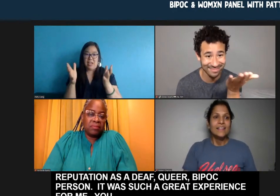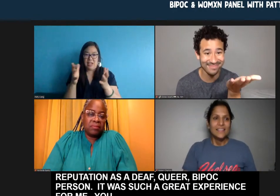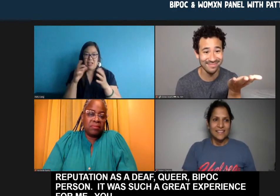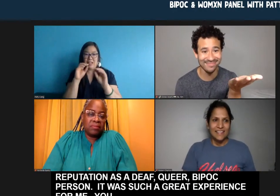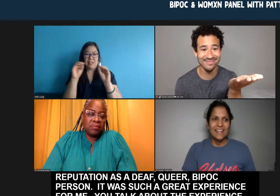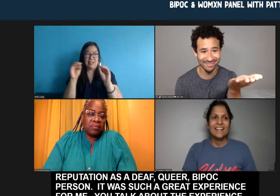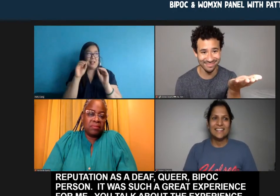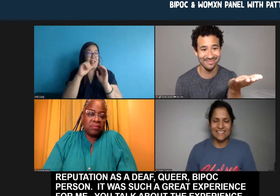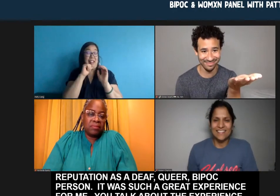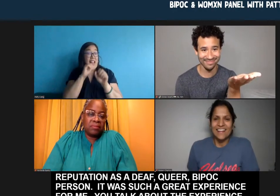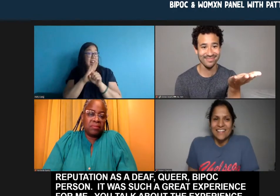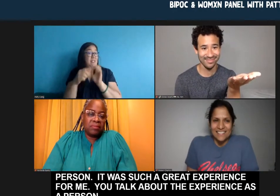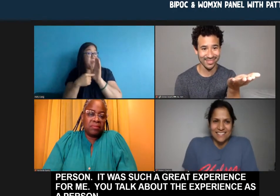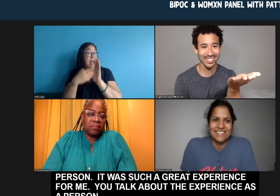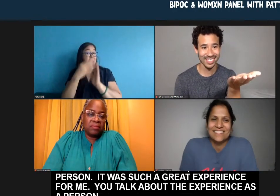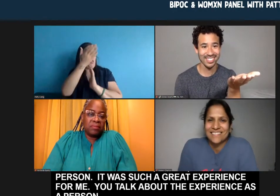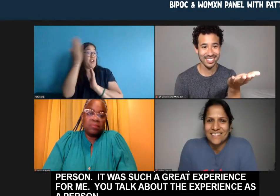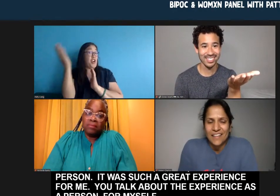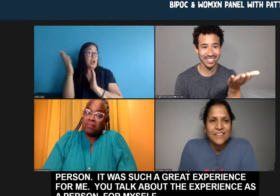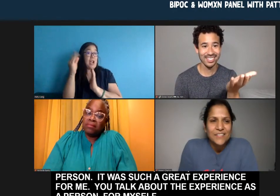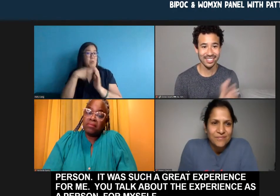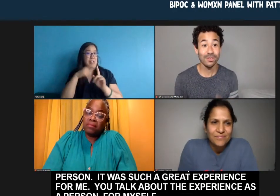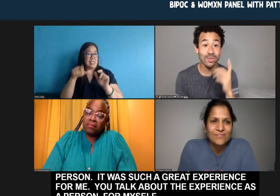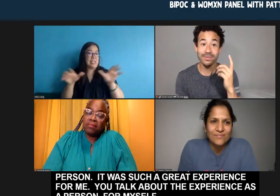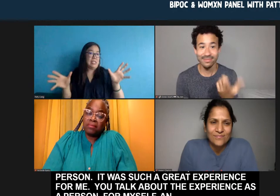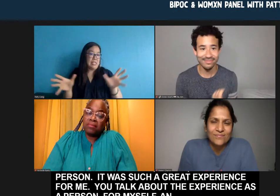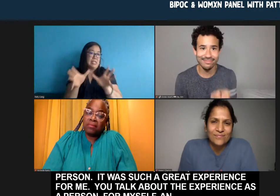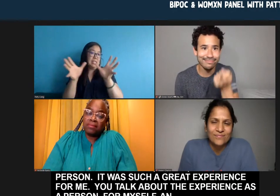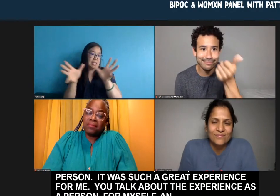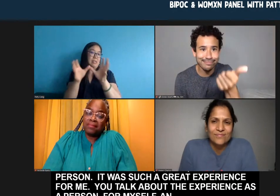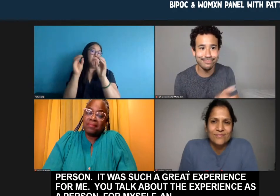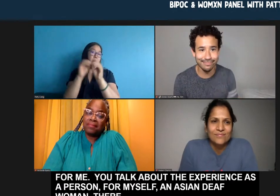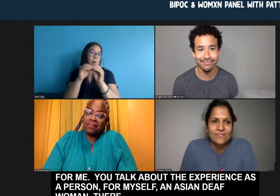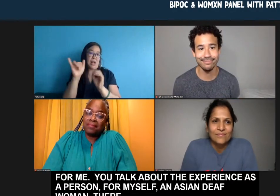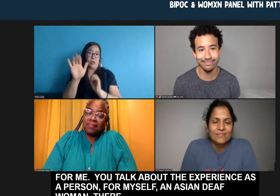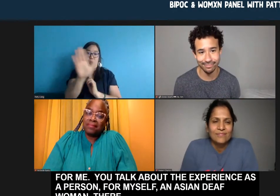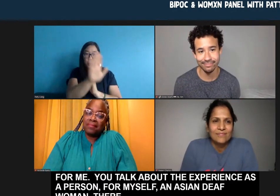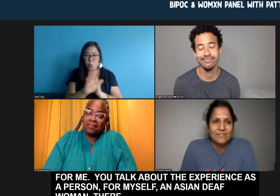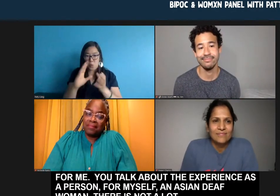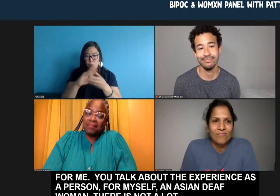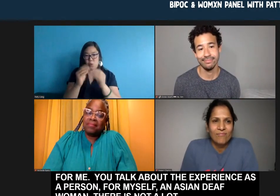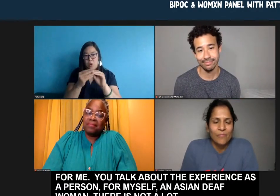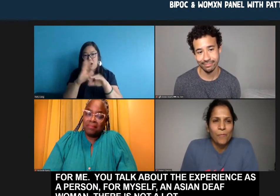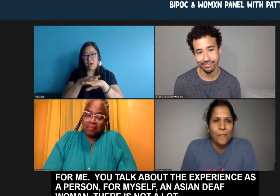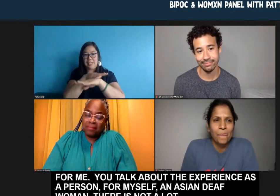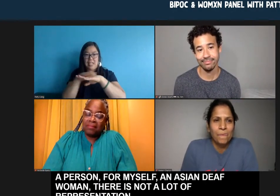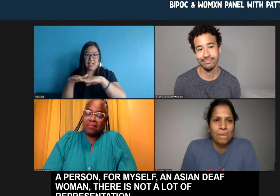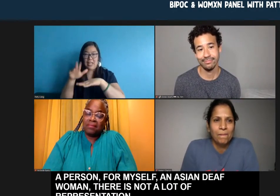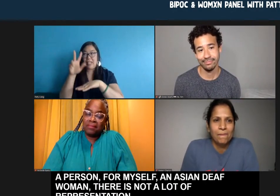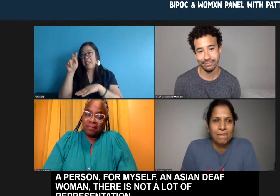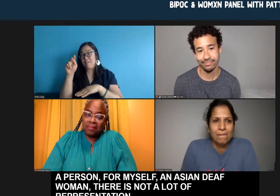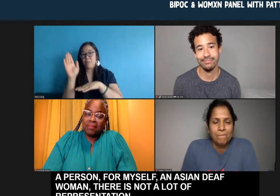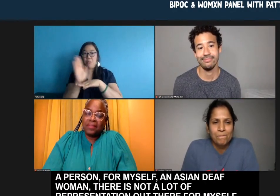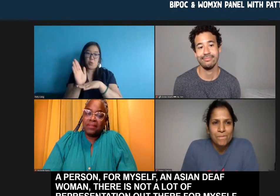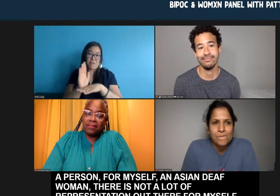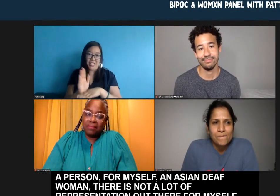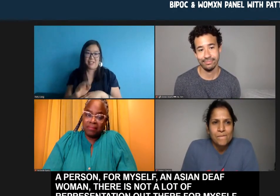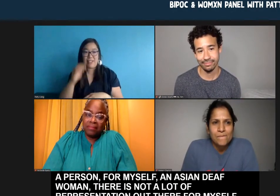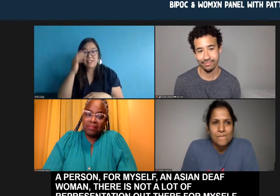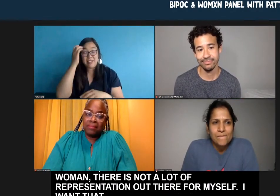woman, there's not a lot of representation out there for myself. And so I want that to be more, encouraged that to be more, again,